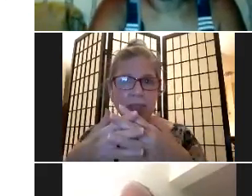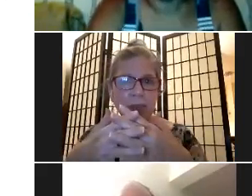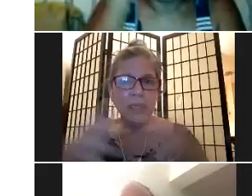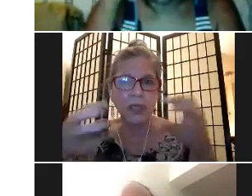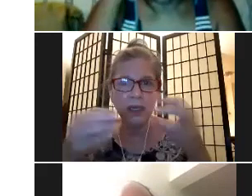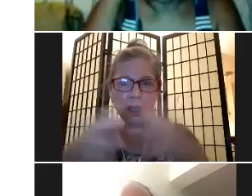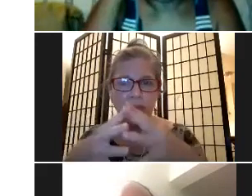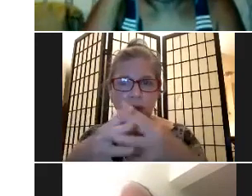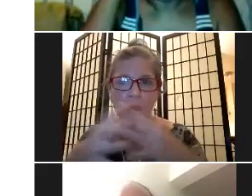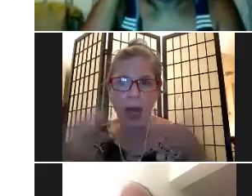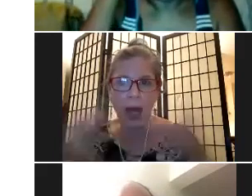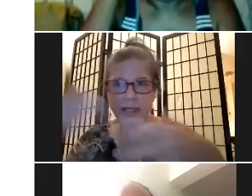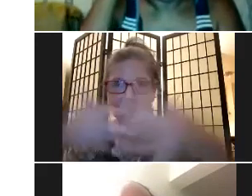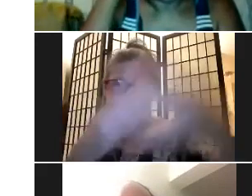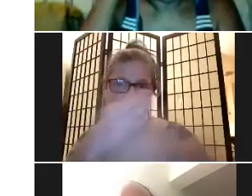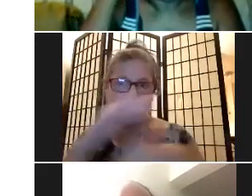has been